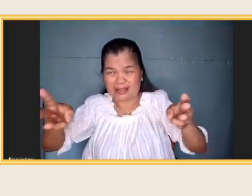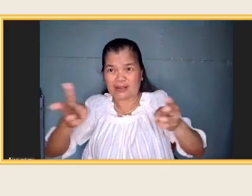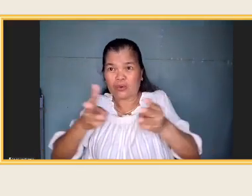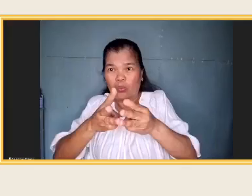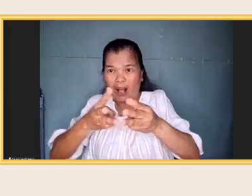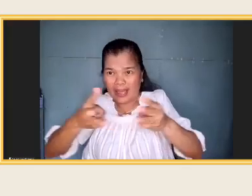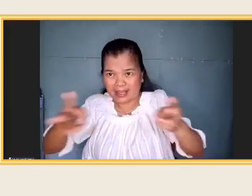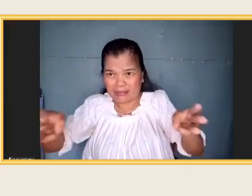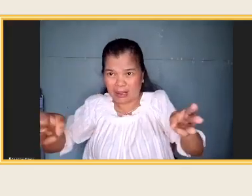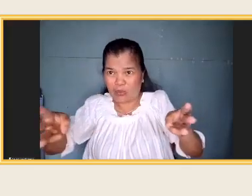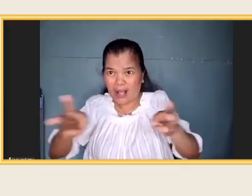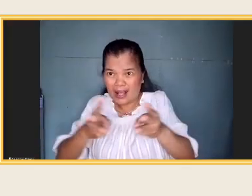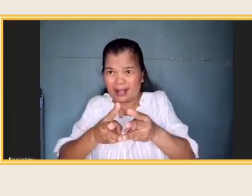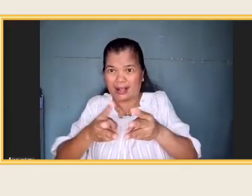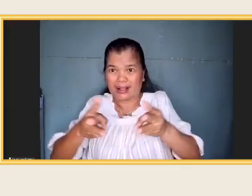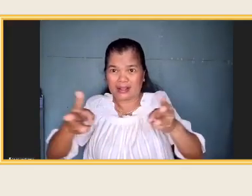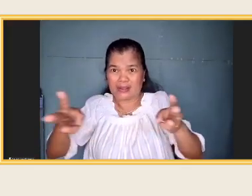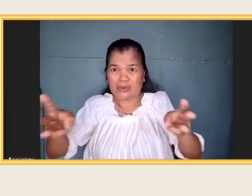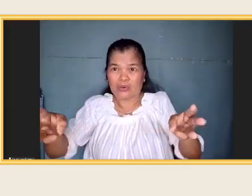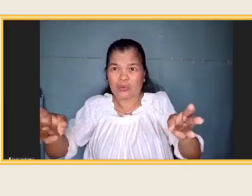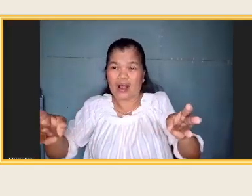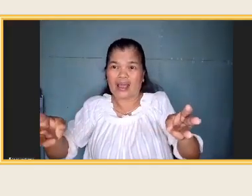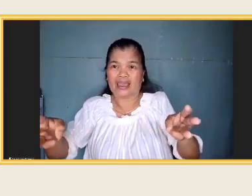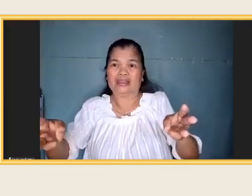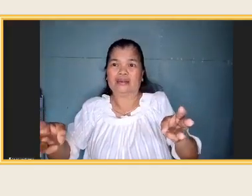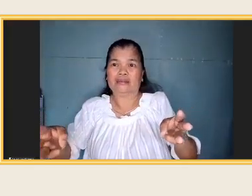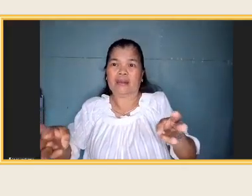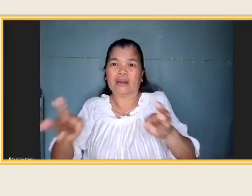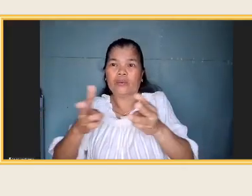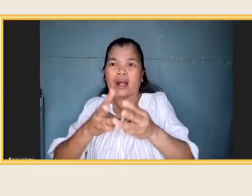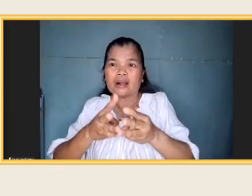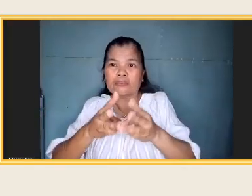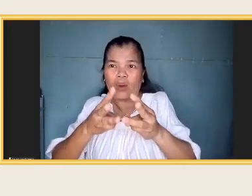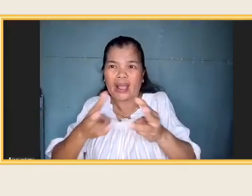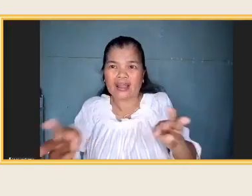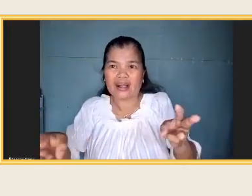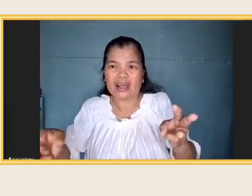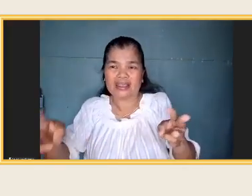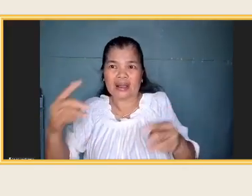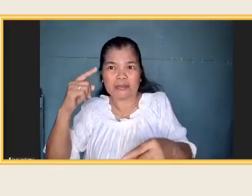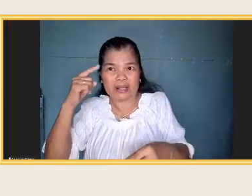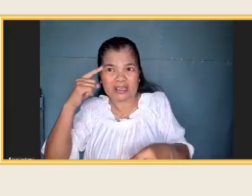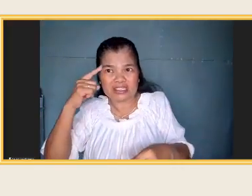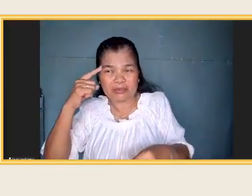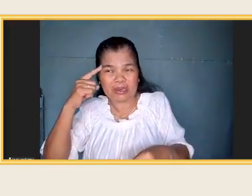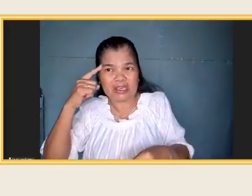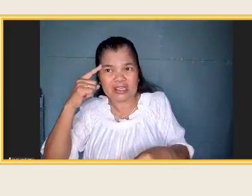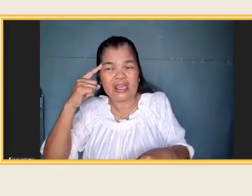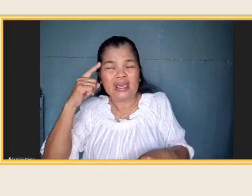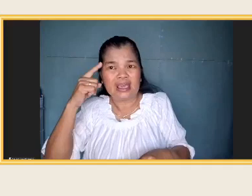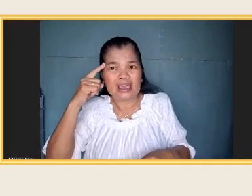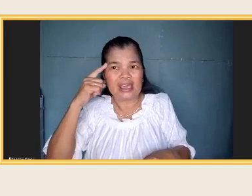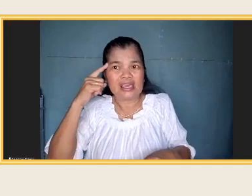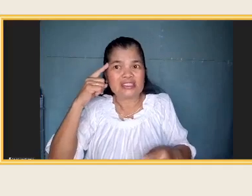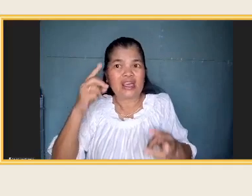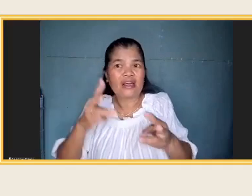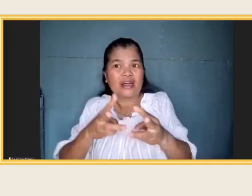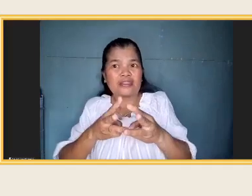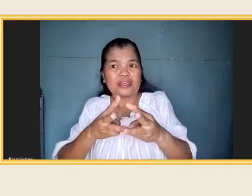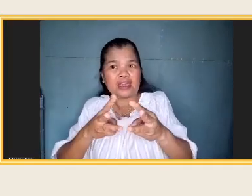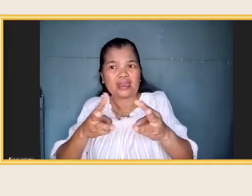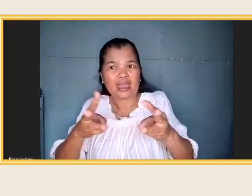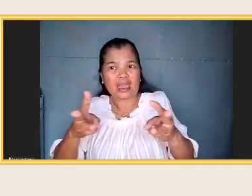apart. Wide, maluwang. Wide, maluwang, wide ang kanyang pag-isip. He